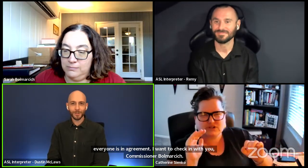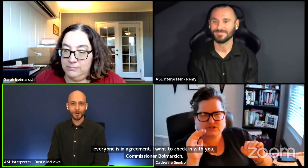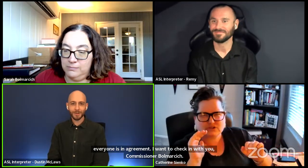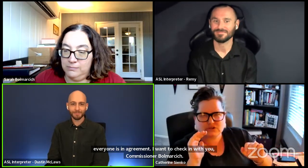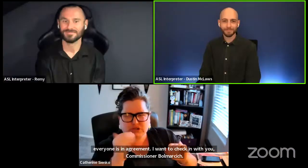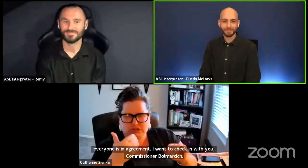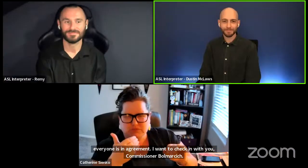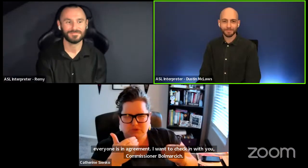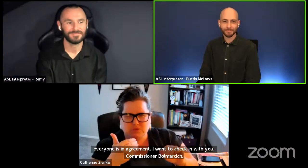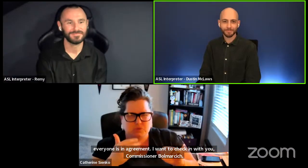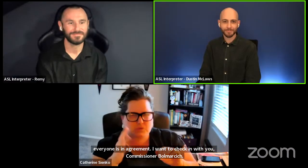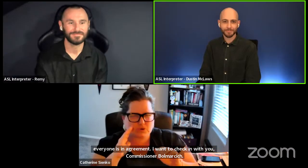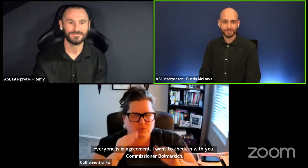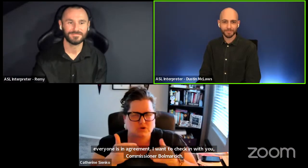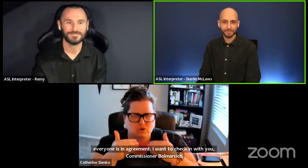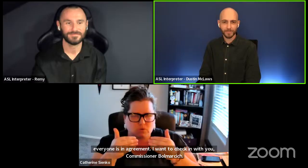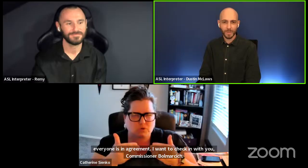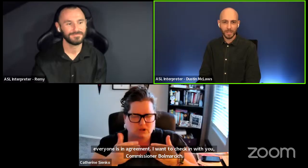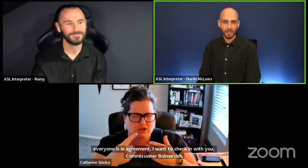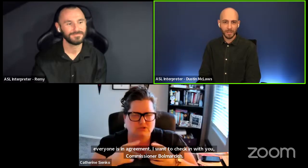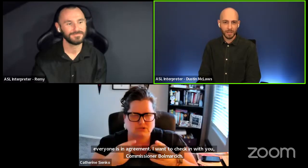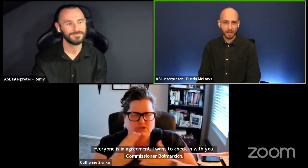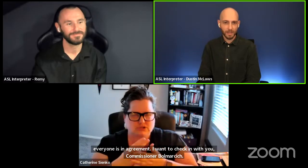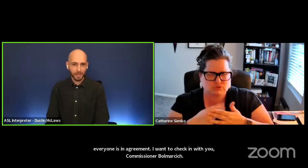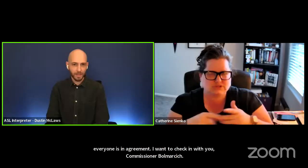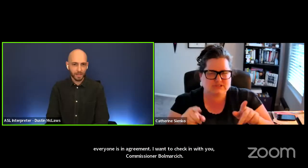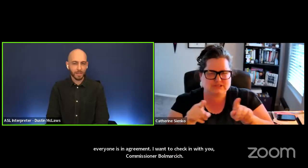Awesome. Okay.